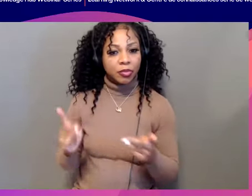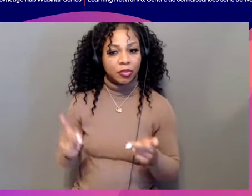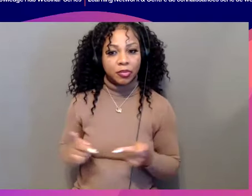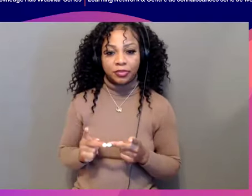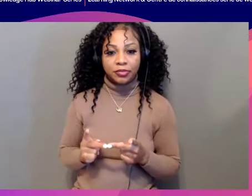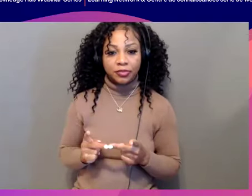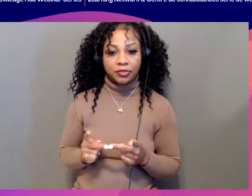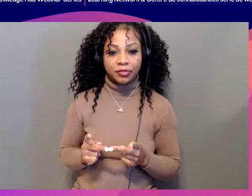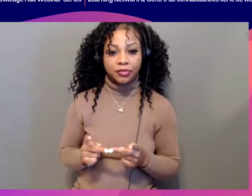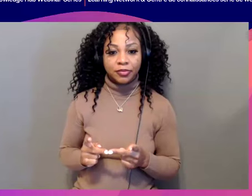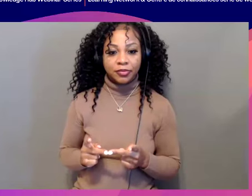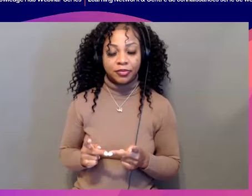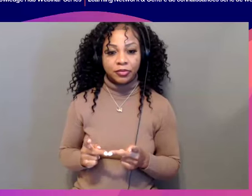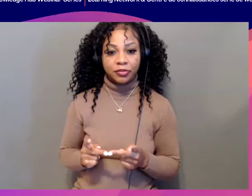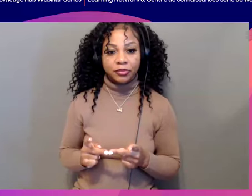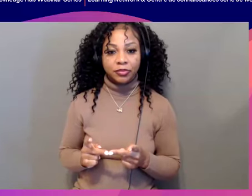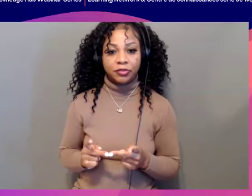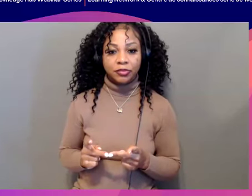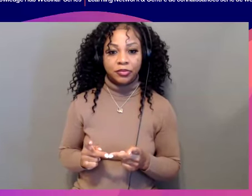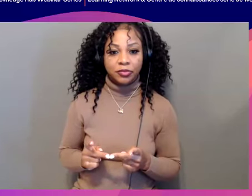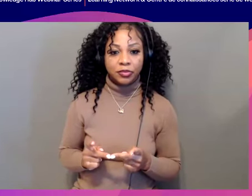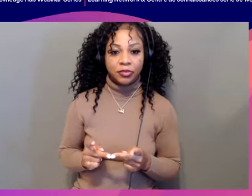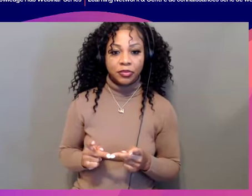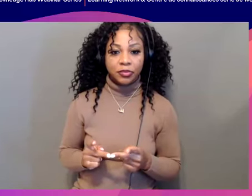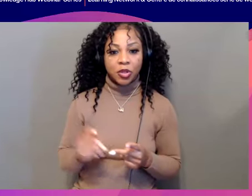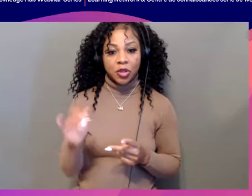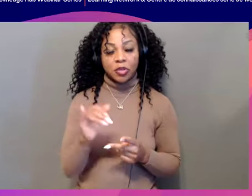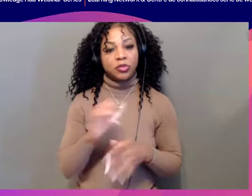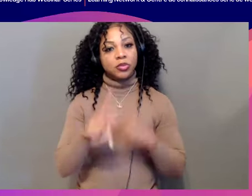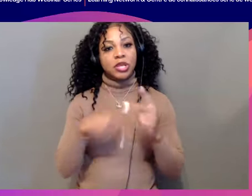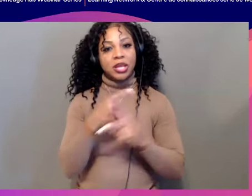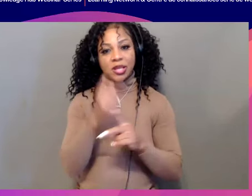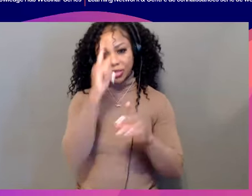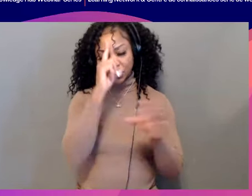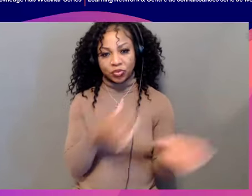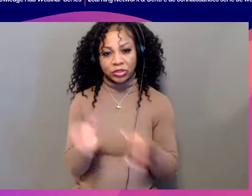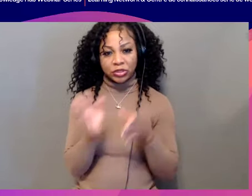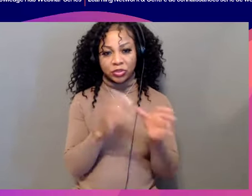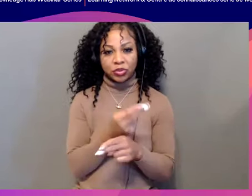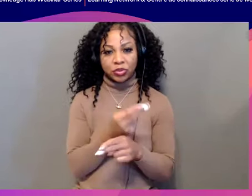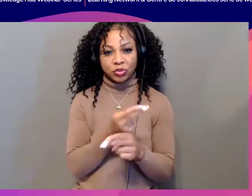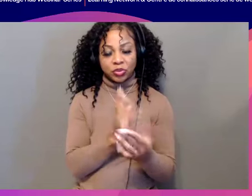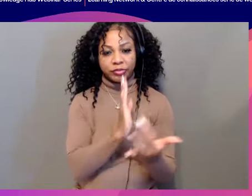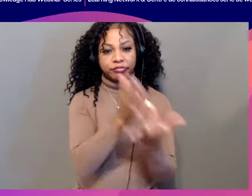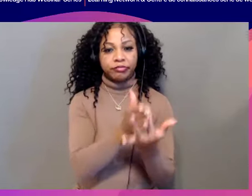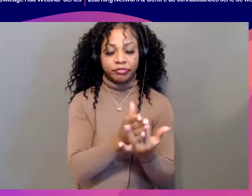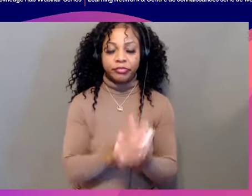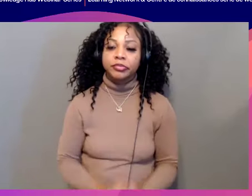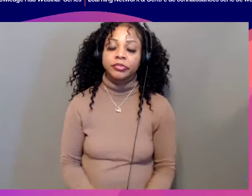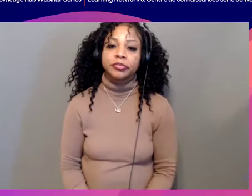you can also comment on what strategy can be used to navigate and address.